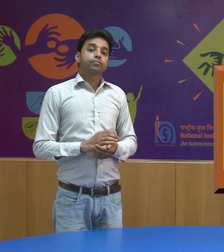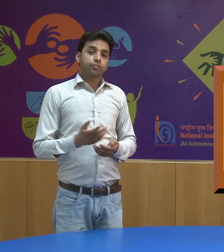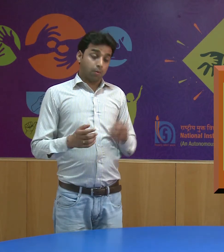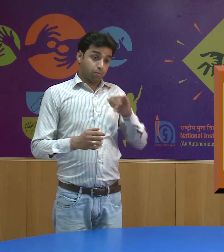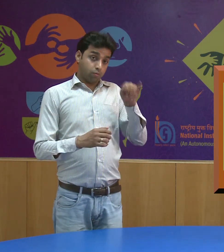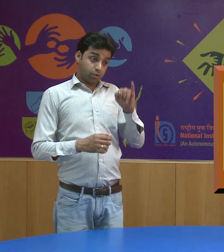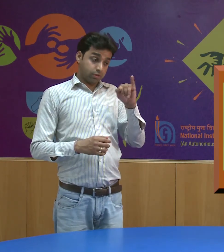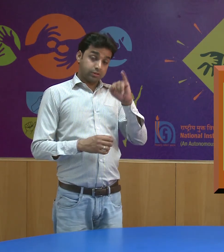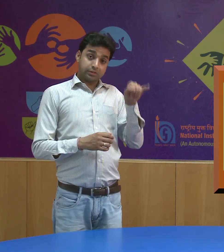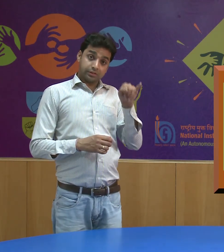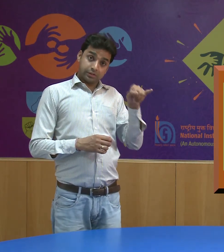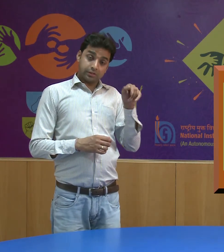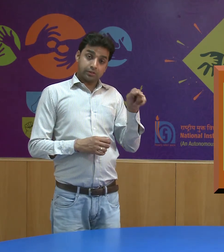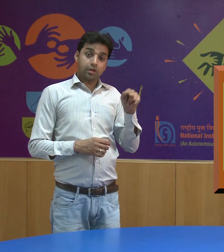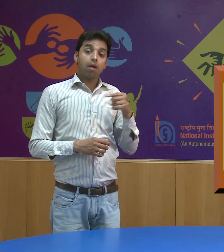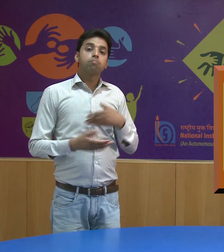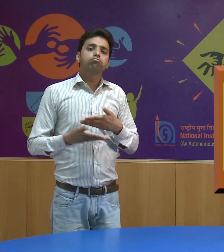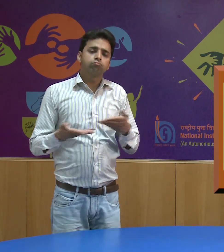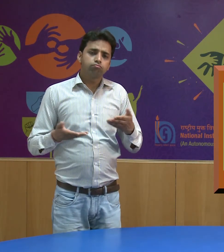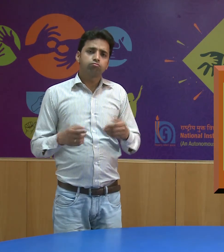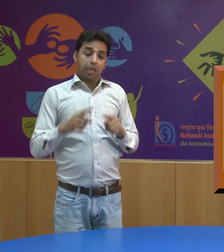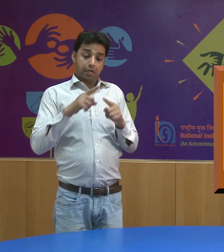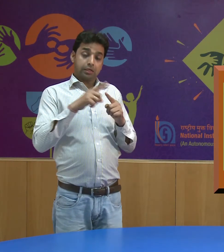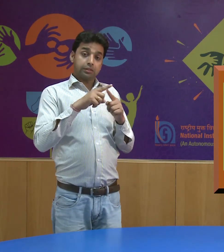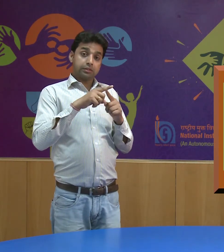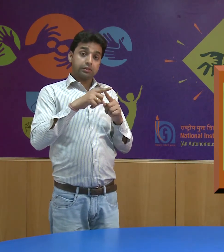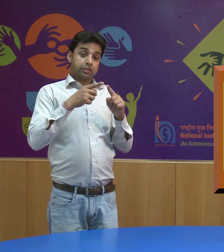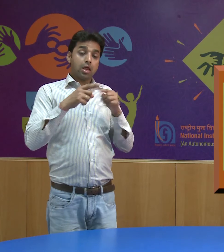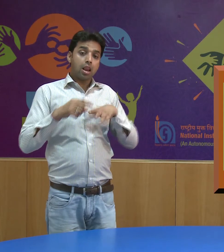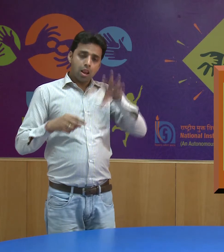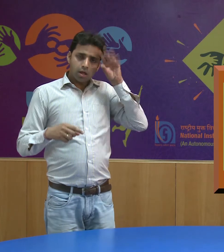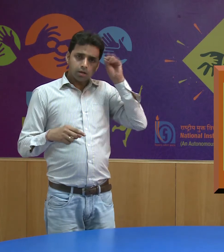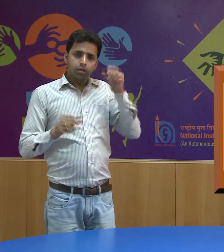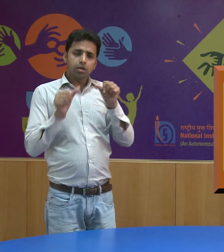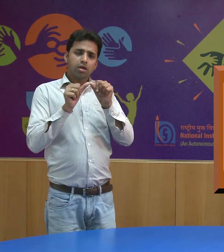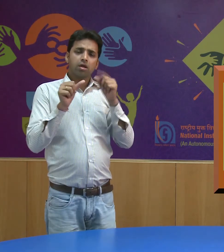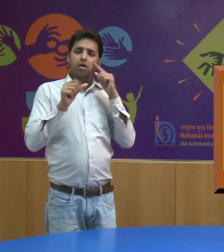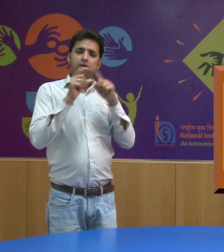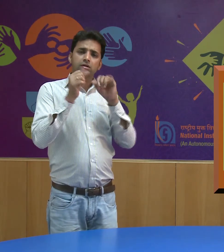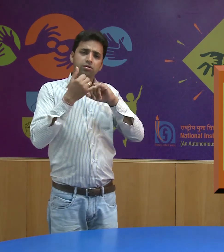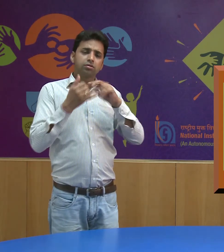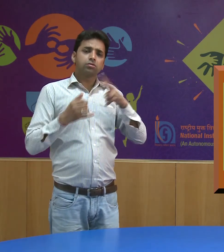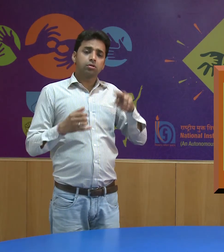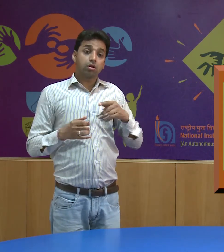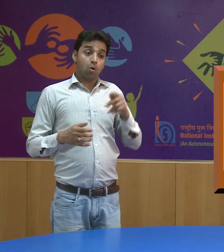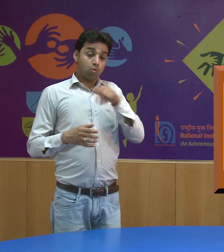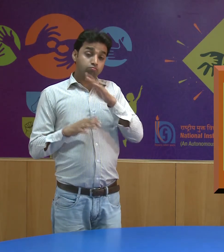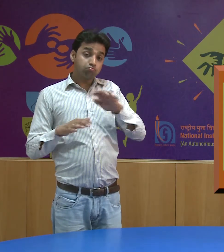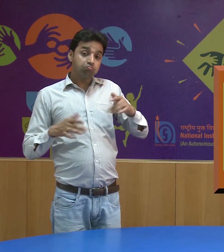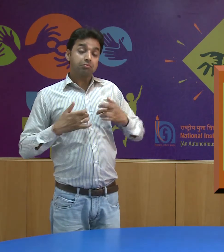Point 6. By providing teaching learning aids, also the interest of students in education can